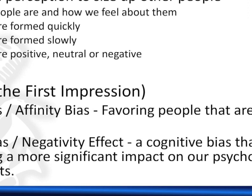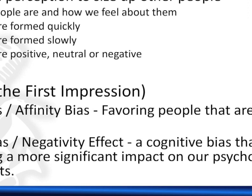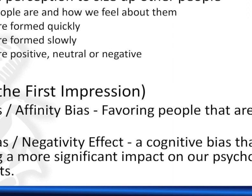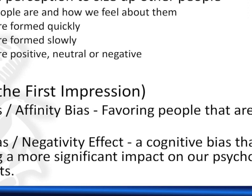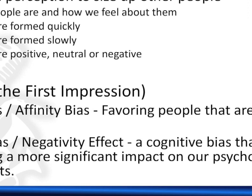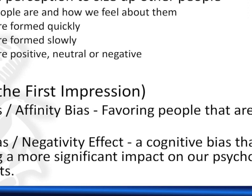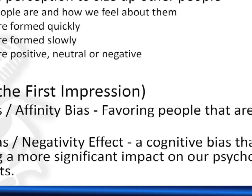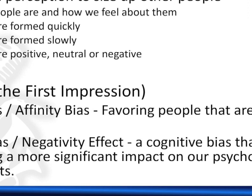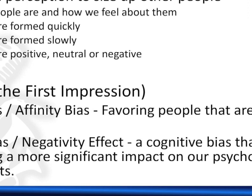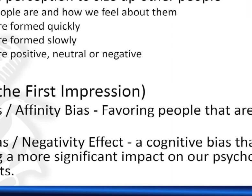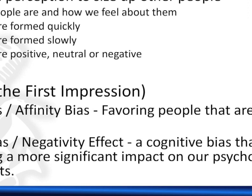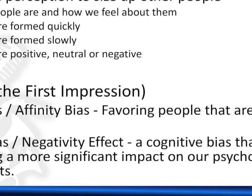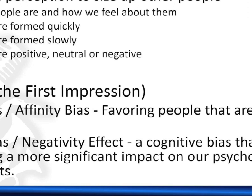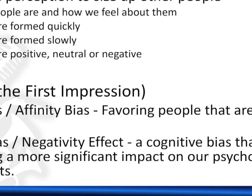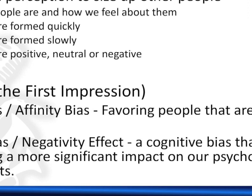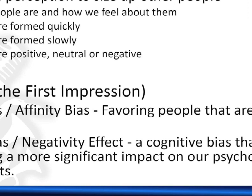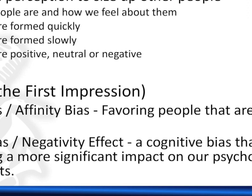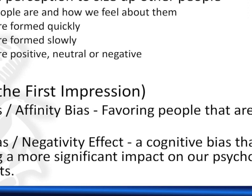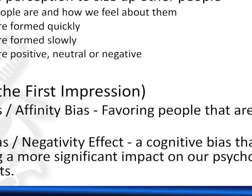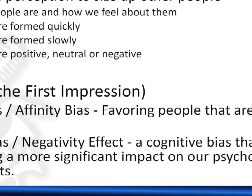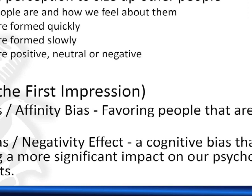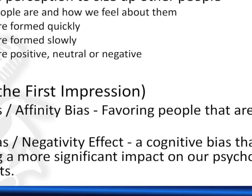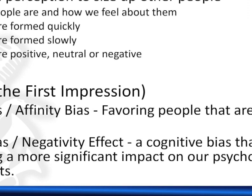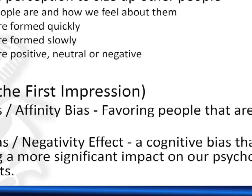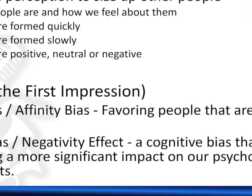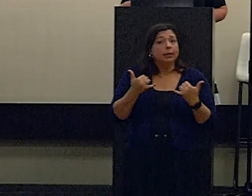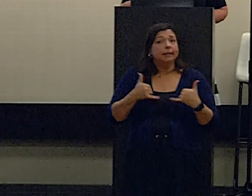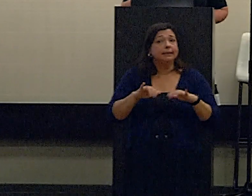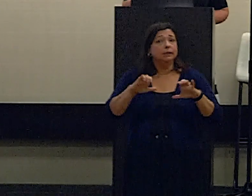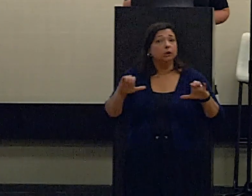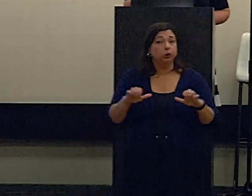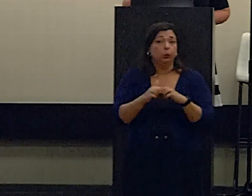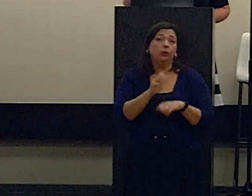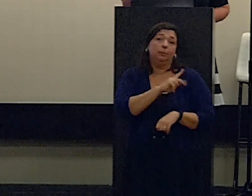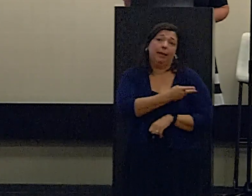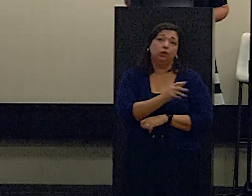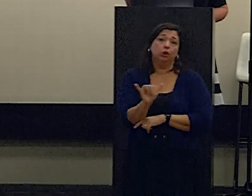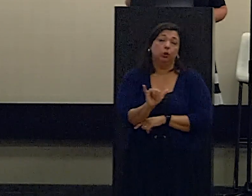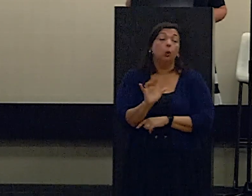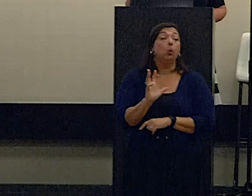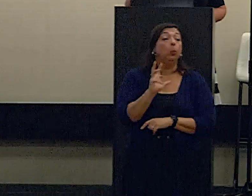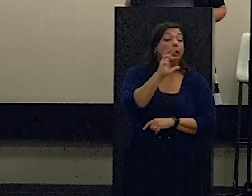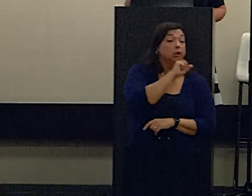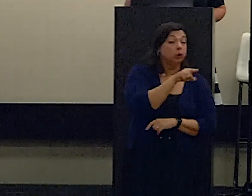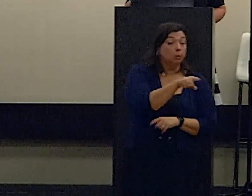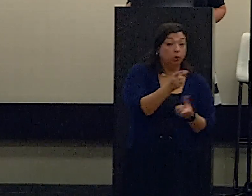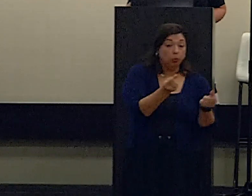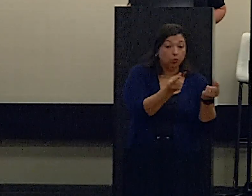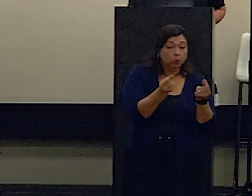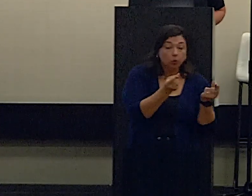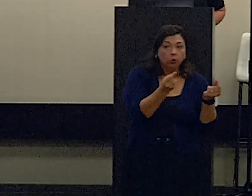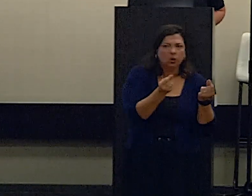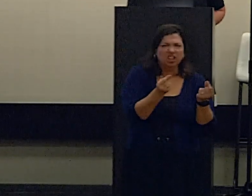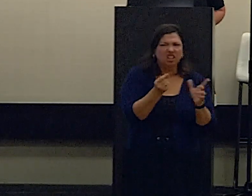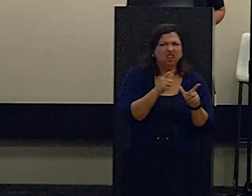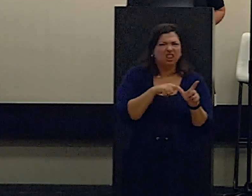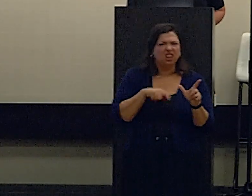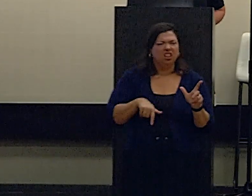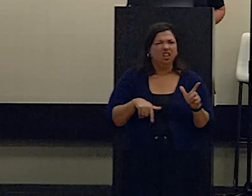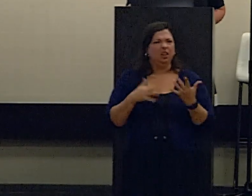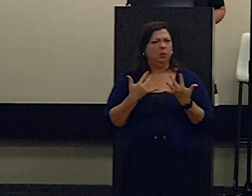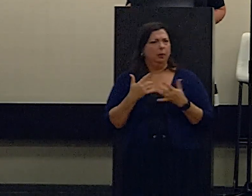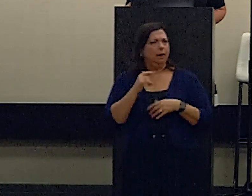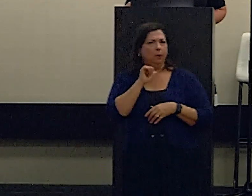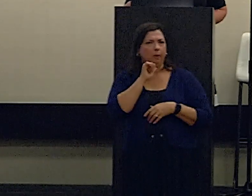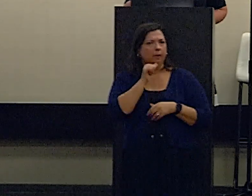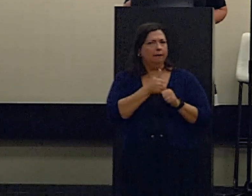aren't meeting up to those expectations. And we can still do this with our patients too. We assume that they're doing things and they're like, wait, what? Why